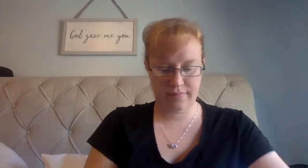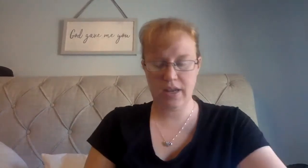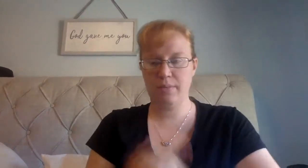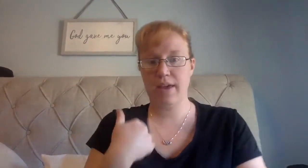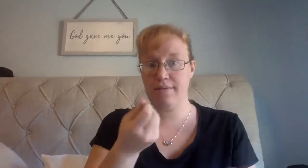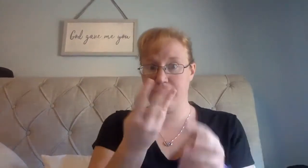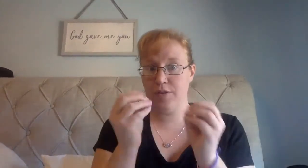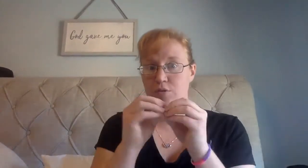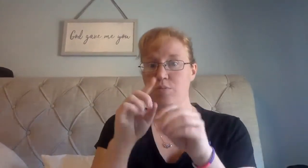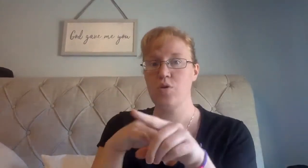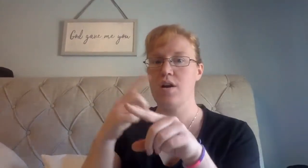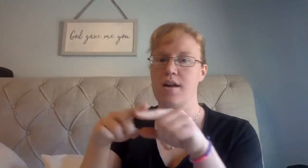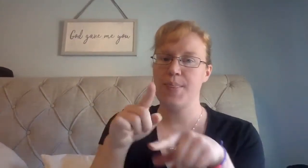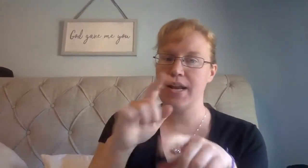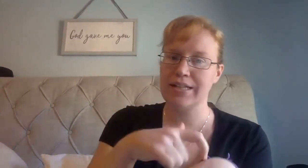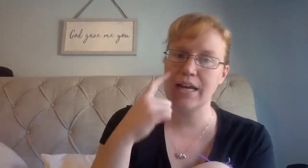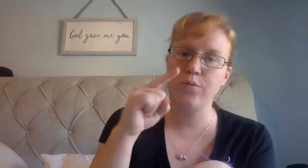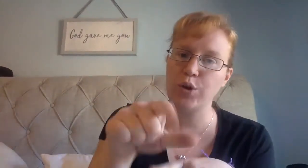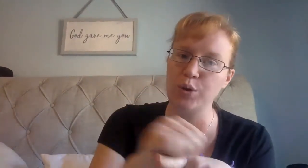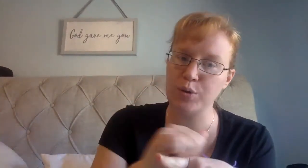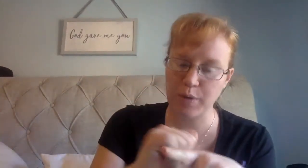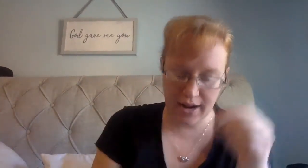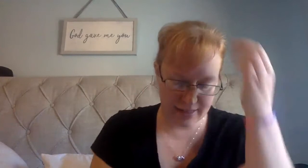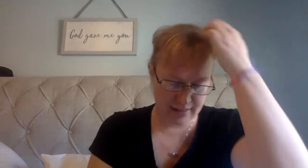Okay, we have a few more, and then it's time for you to practice.